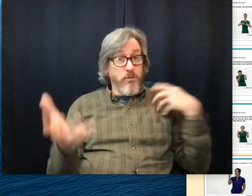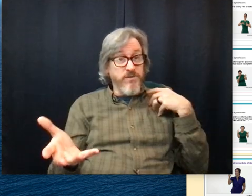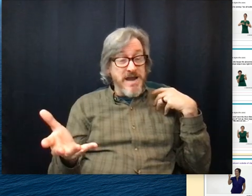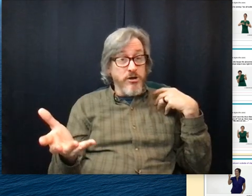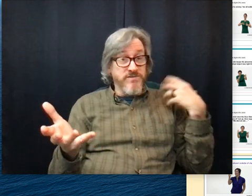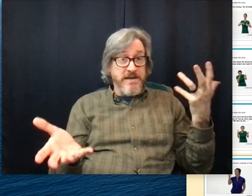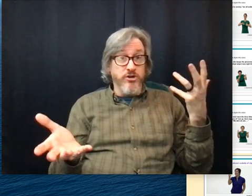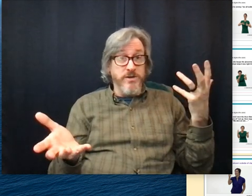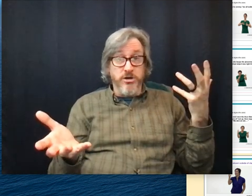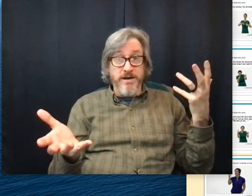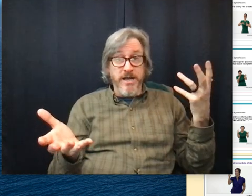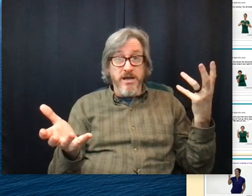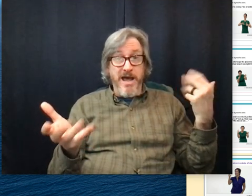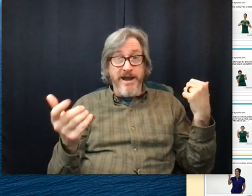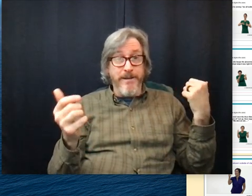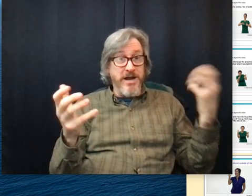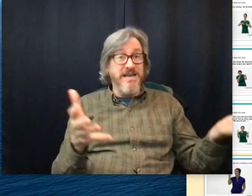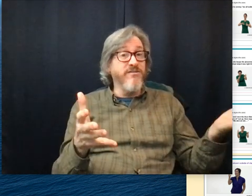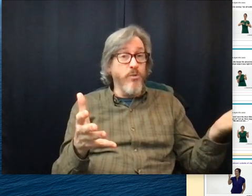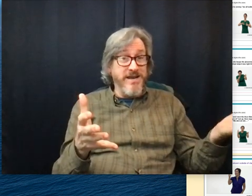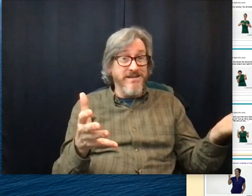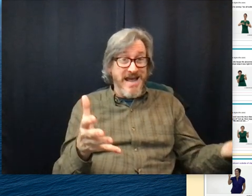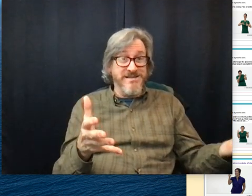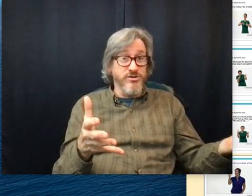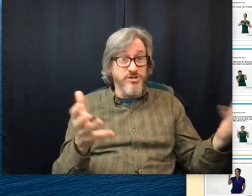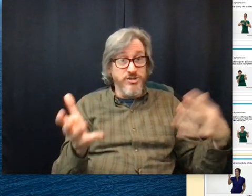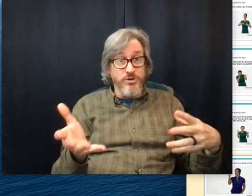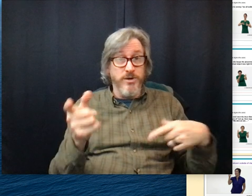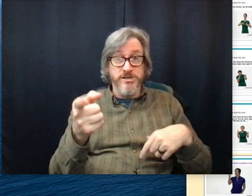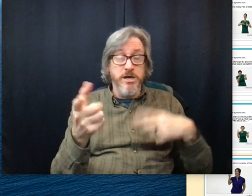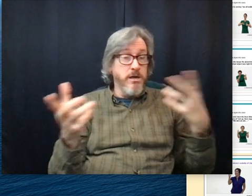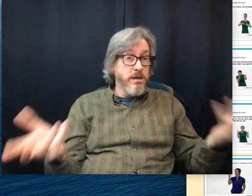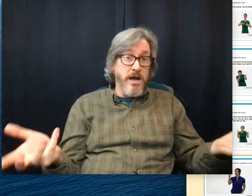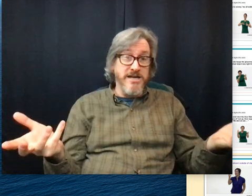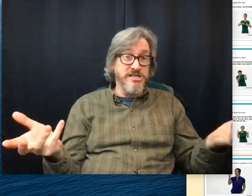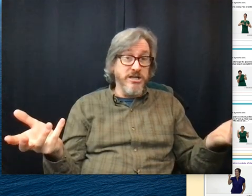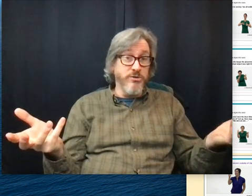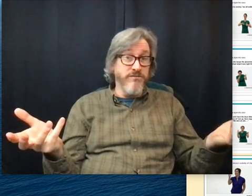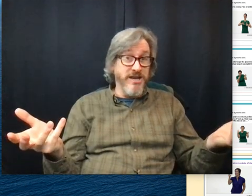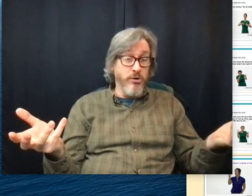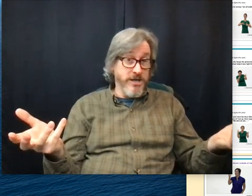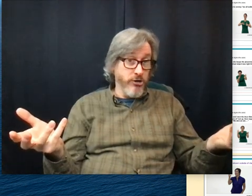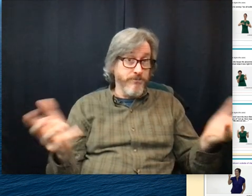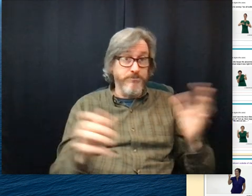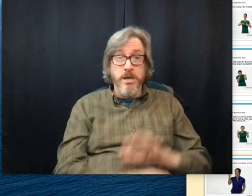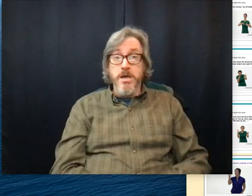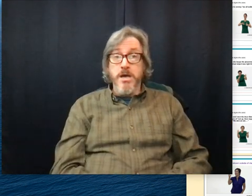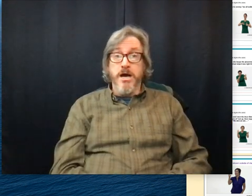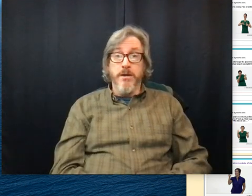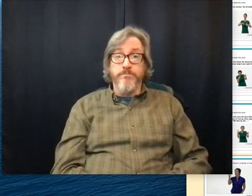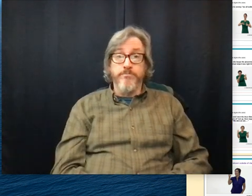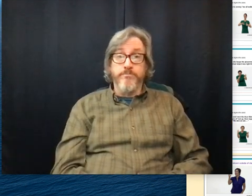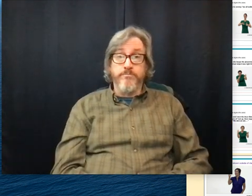But hopefully by now you've taken the quiz already, and I'm not going to give away any of the answers to the quiz. I just include the video here.